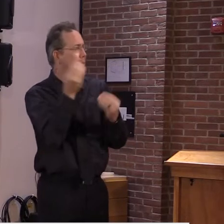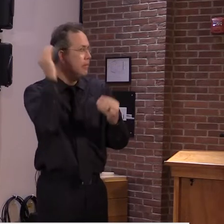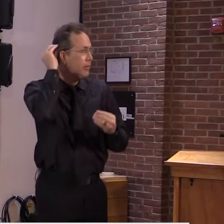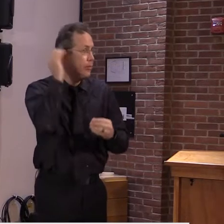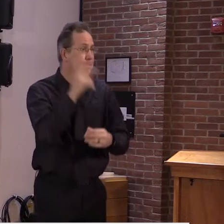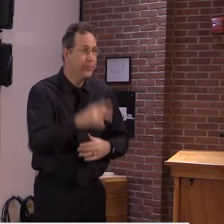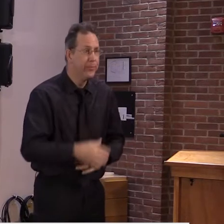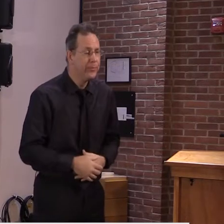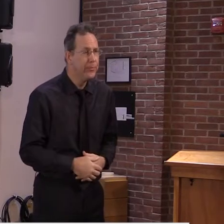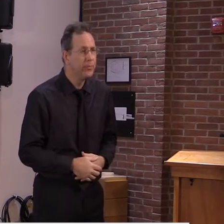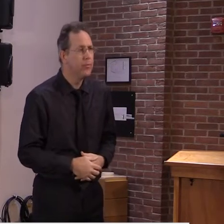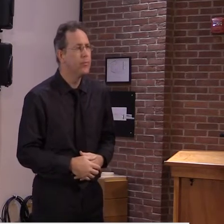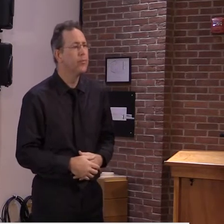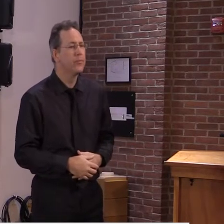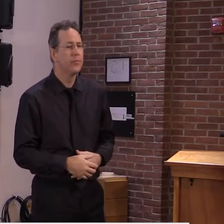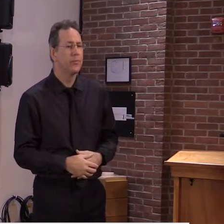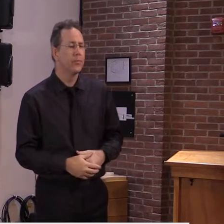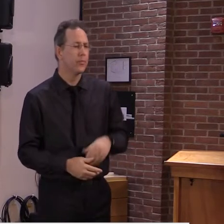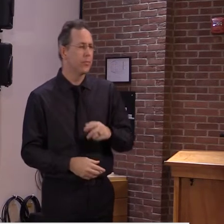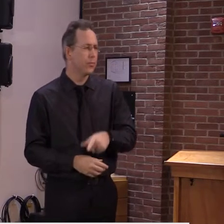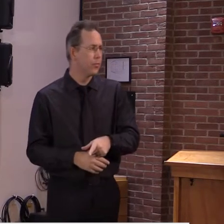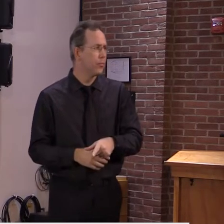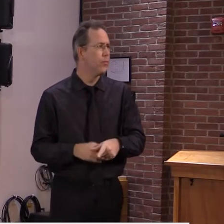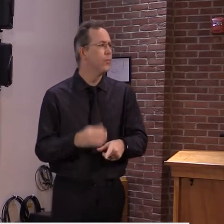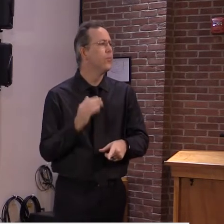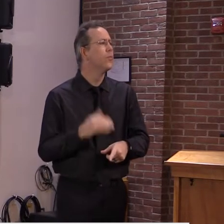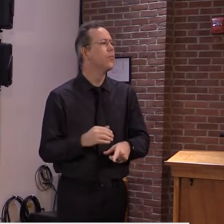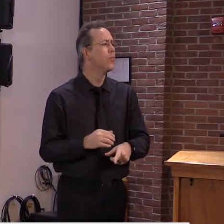All right, we're going to try Aaron from VT Digger again.